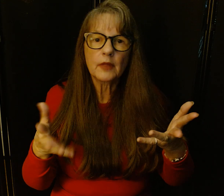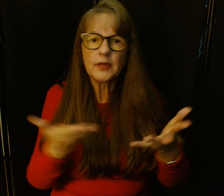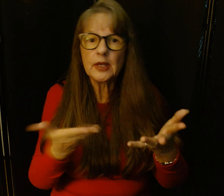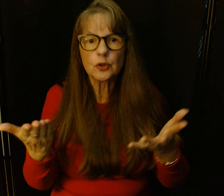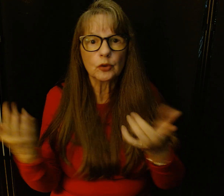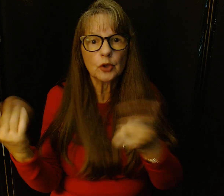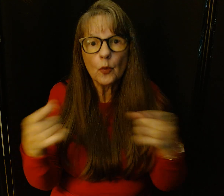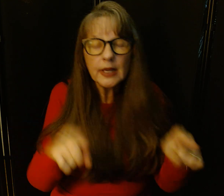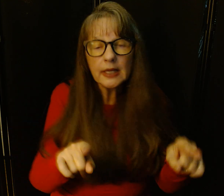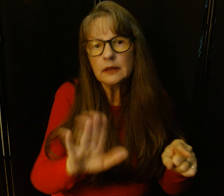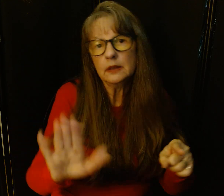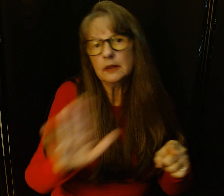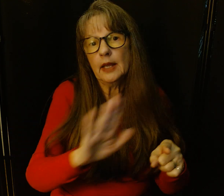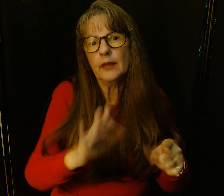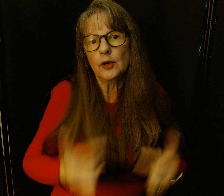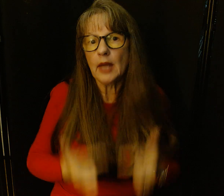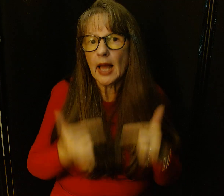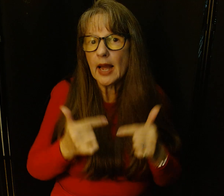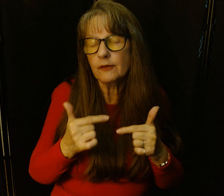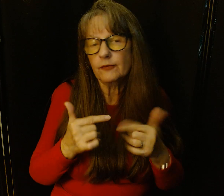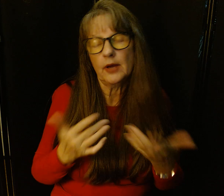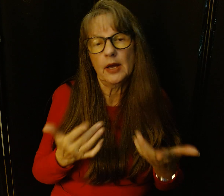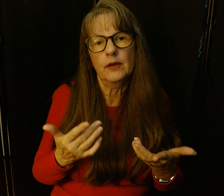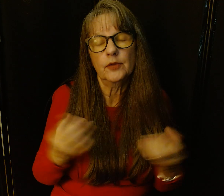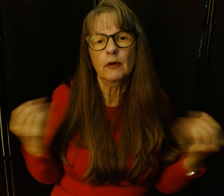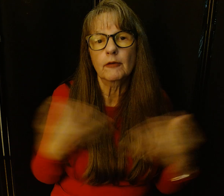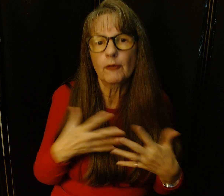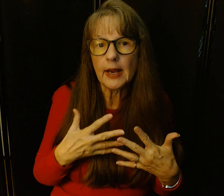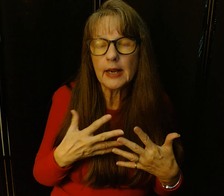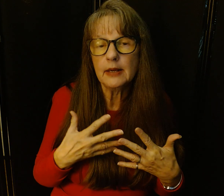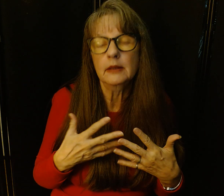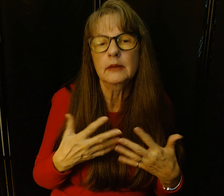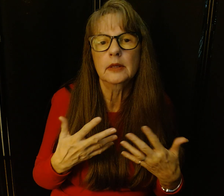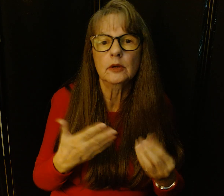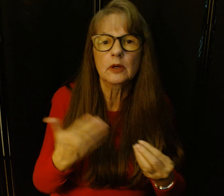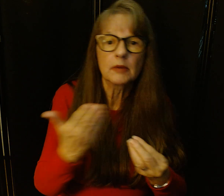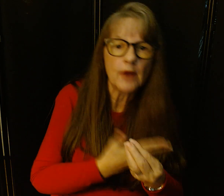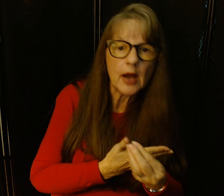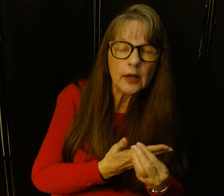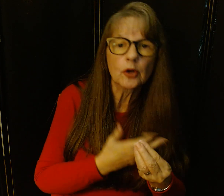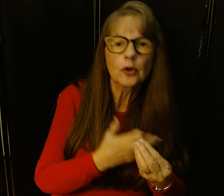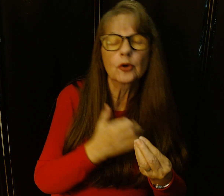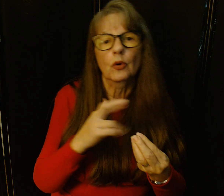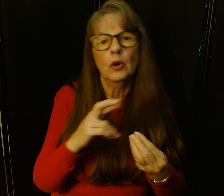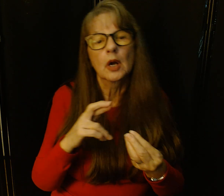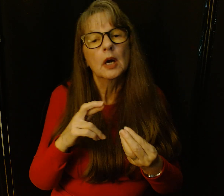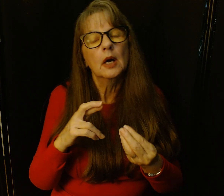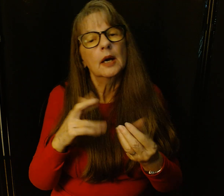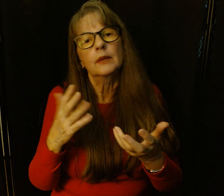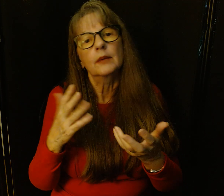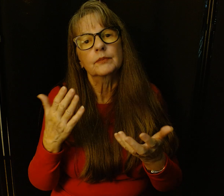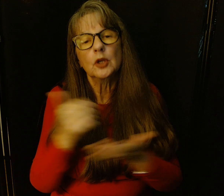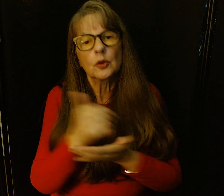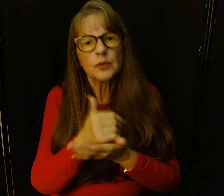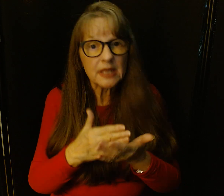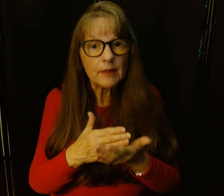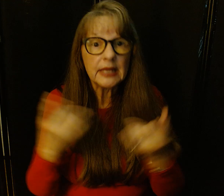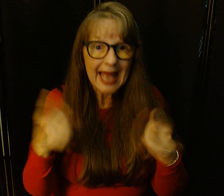things are going in their life. They're afraid that they're going to be fired, or something